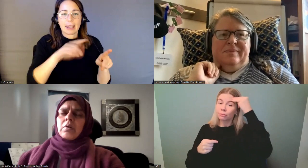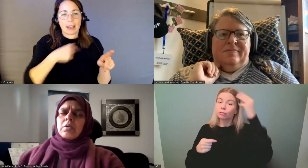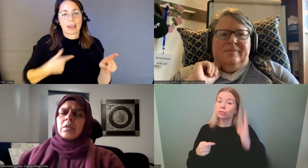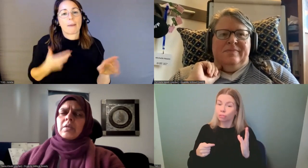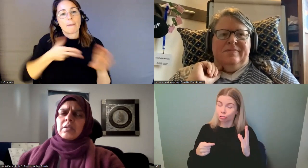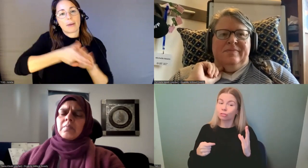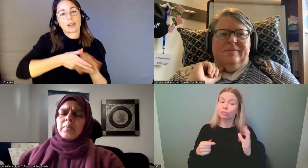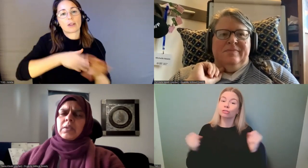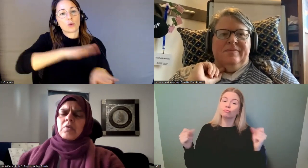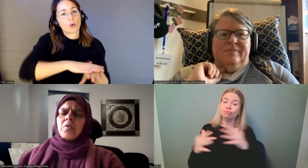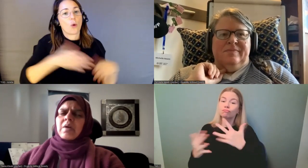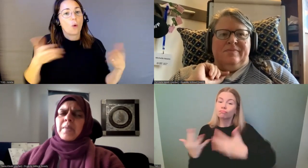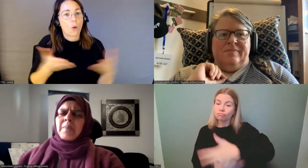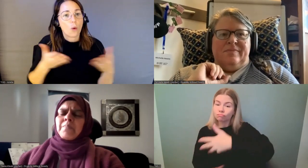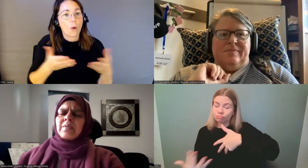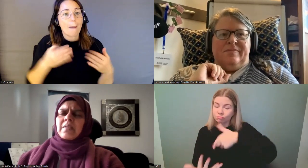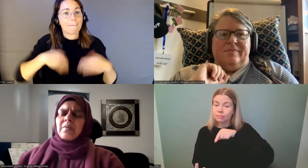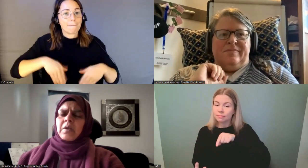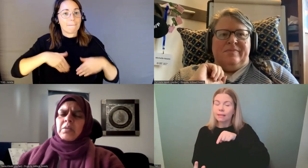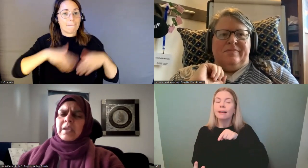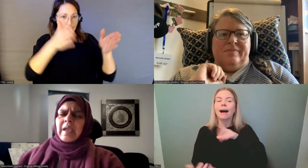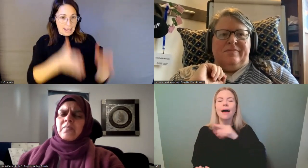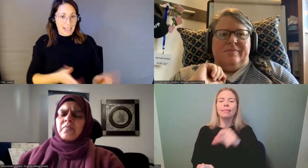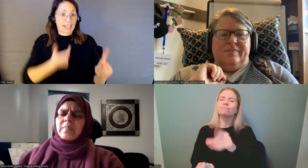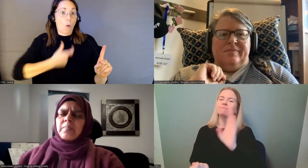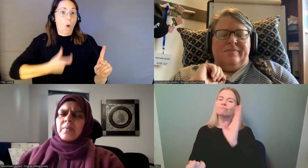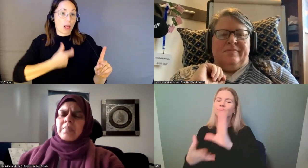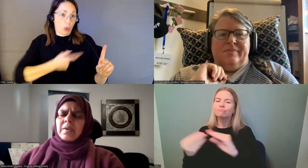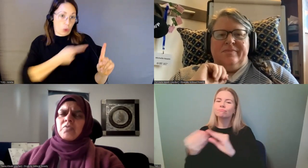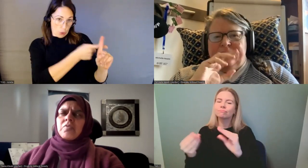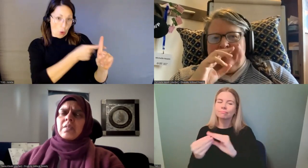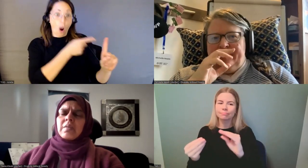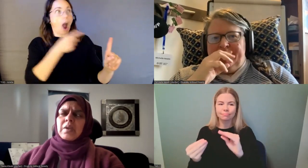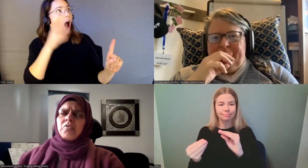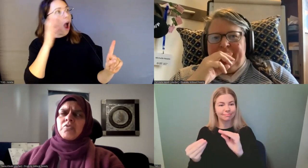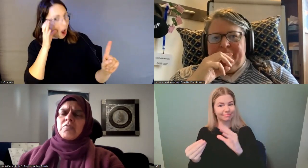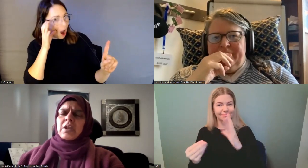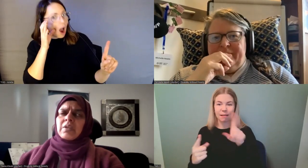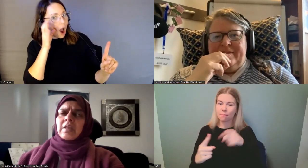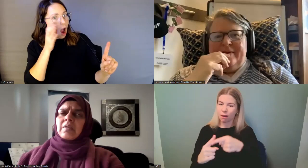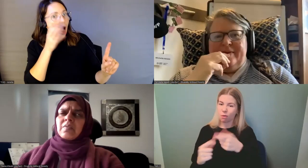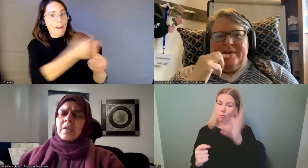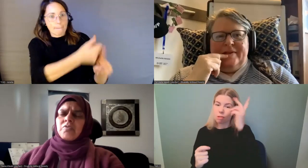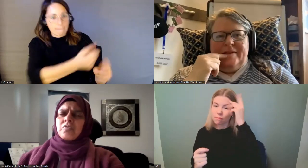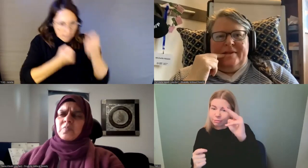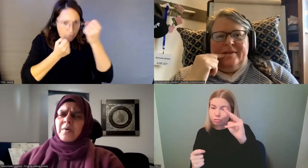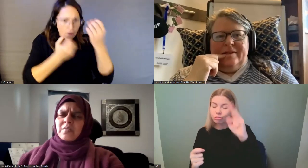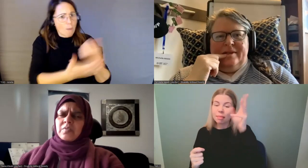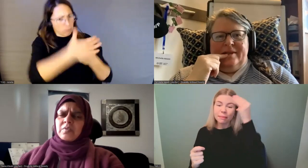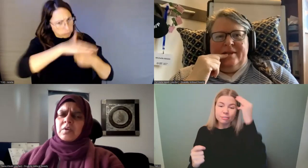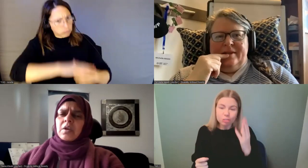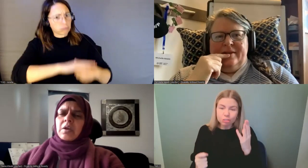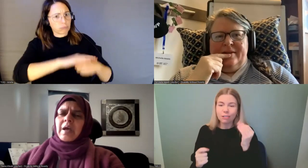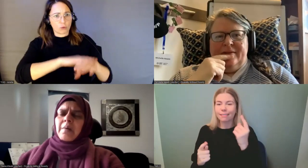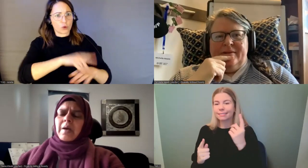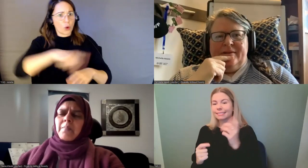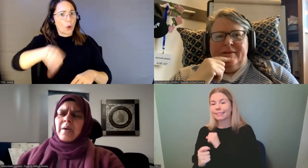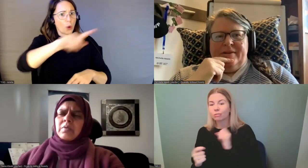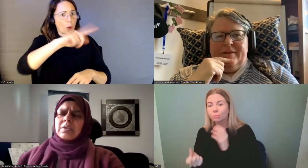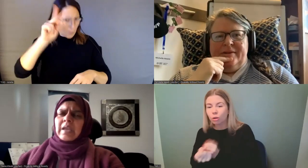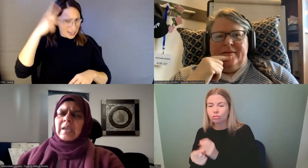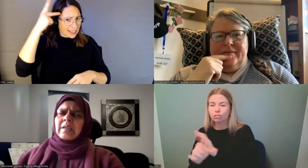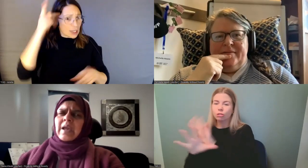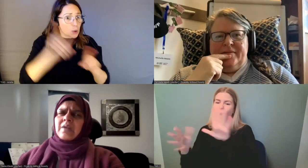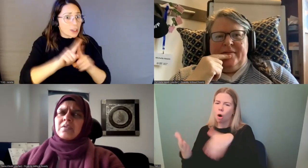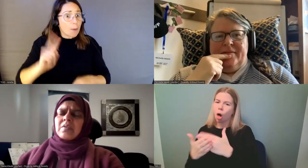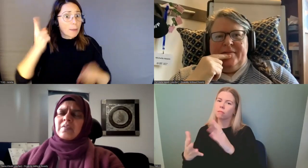know, heard the political commitment and the will again from the Prime Minister and the Minister and the Senator sponsor